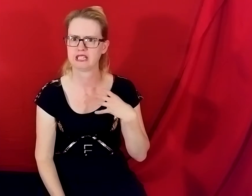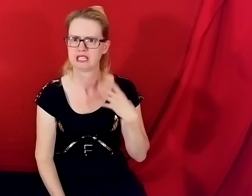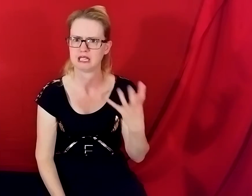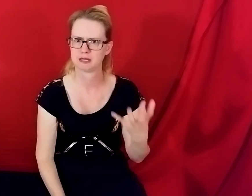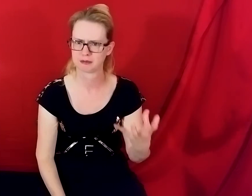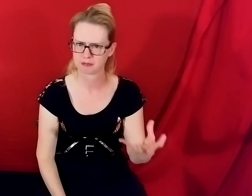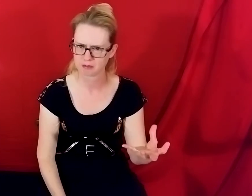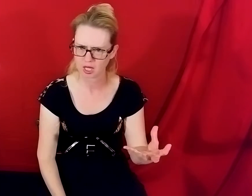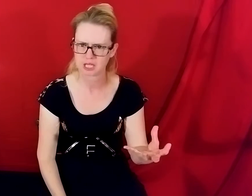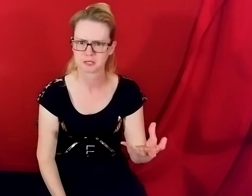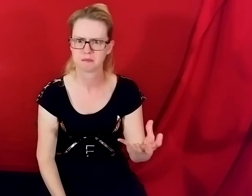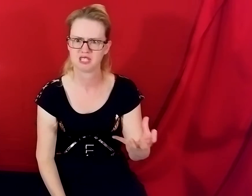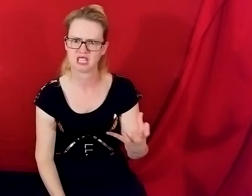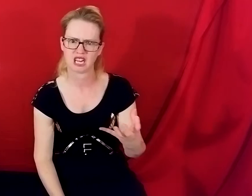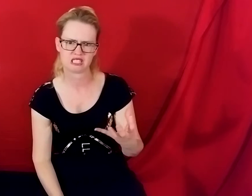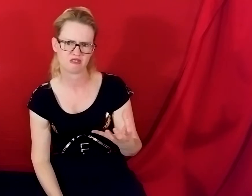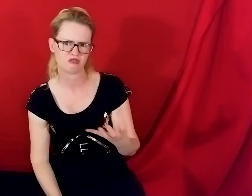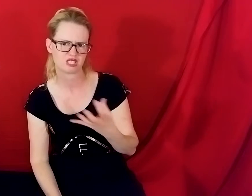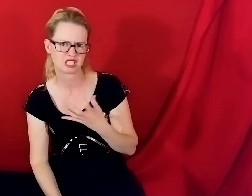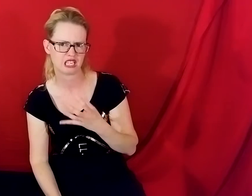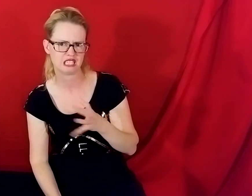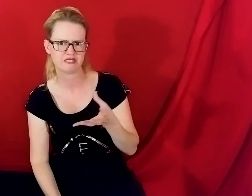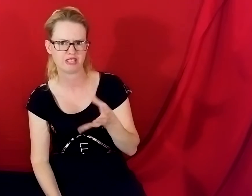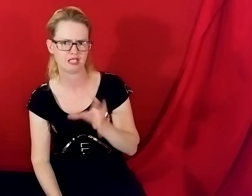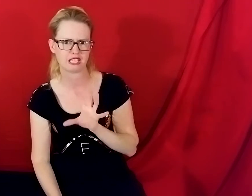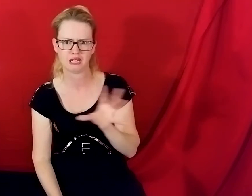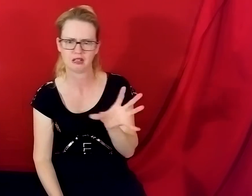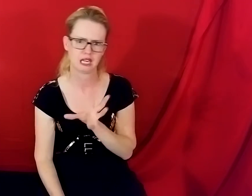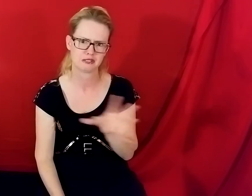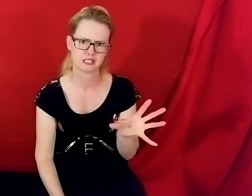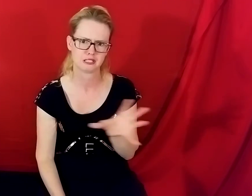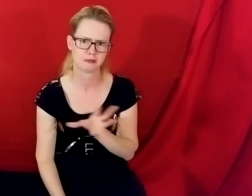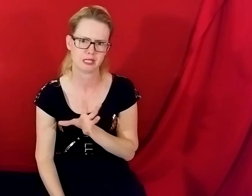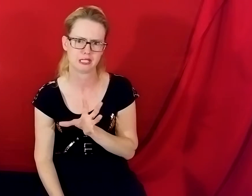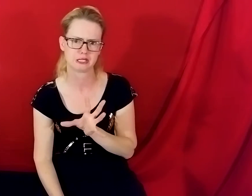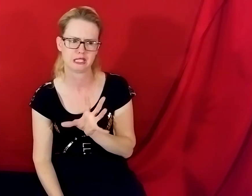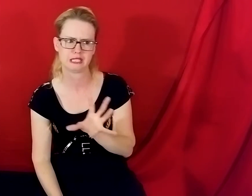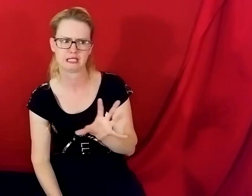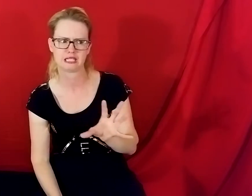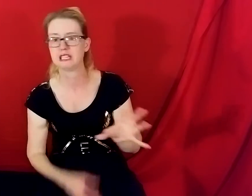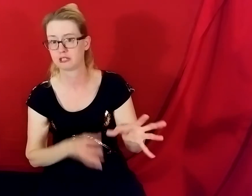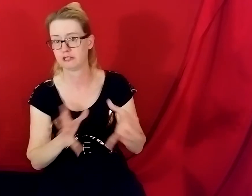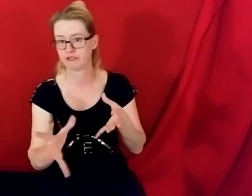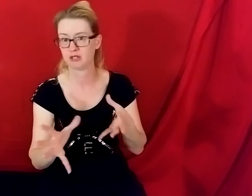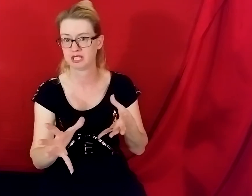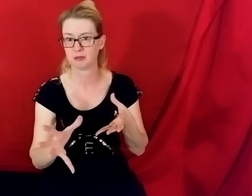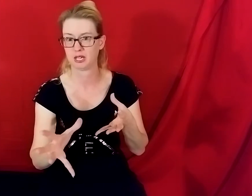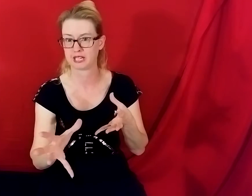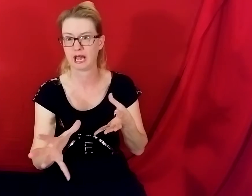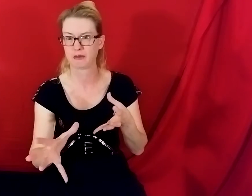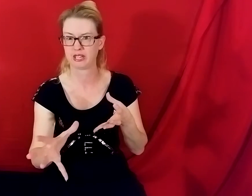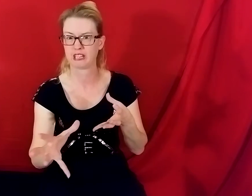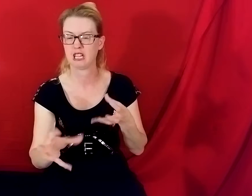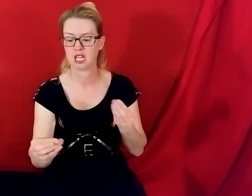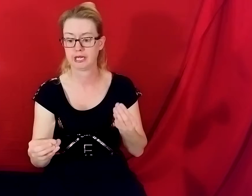uh plot but i kind of felt like a little lost in some areas that they kind of could have filled in some gaps that they that it could